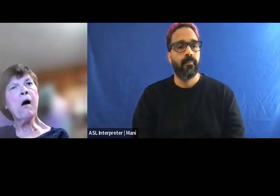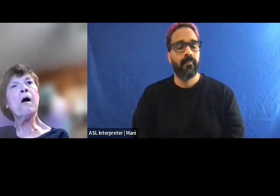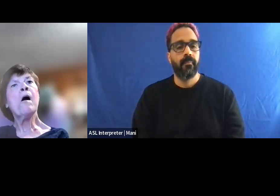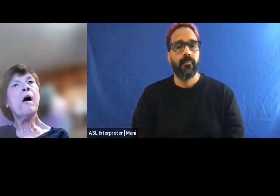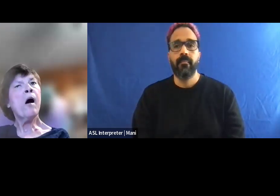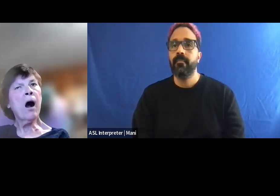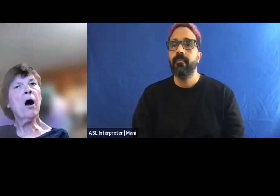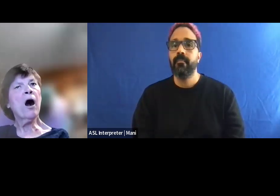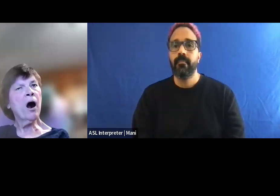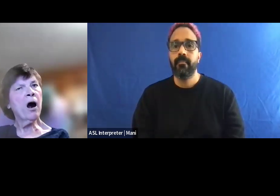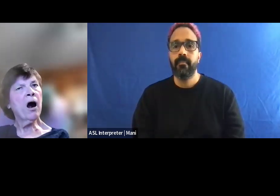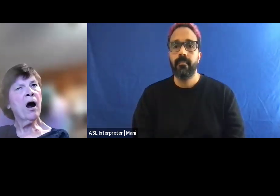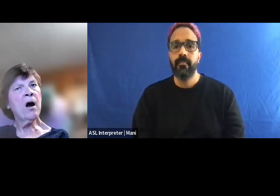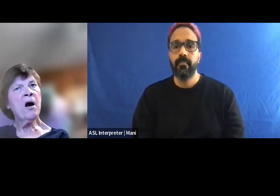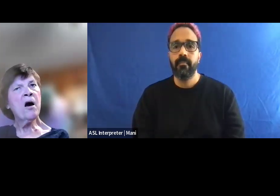Uh,